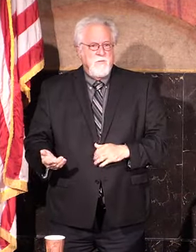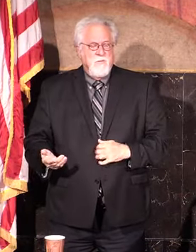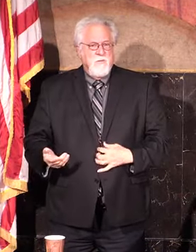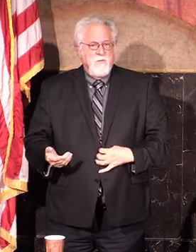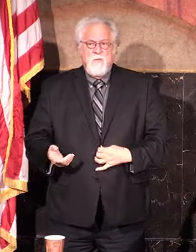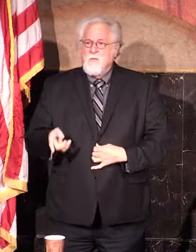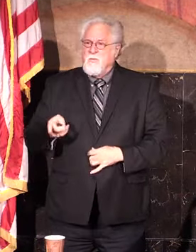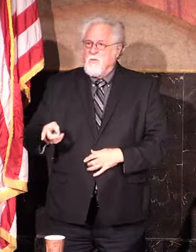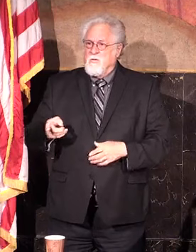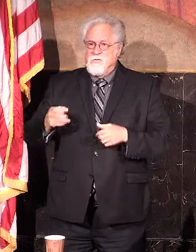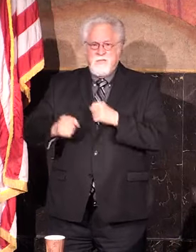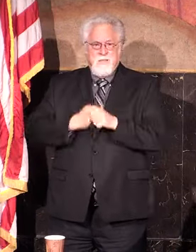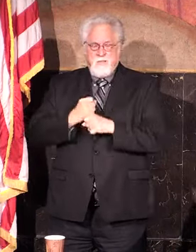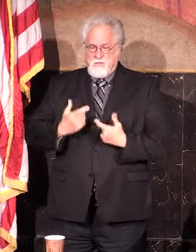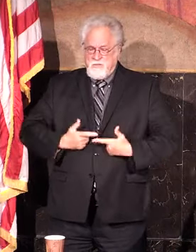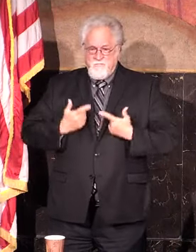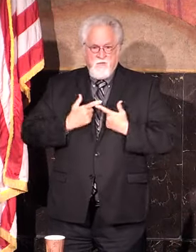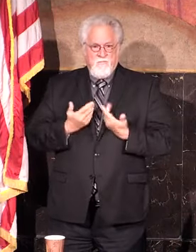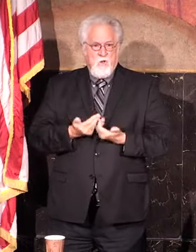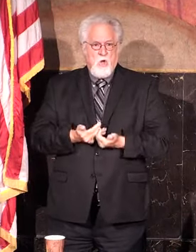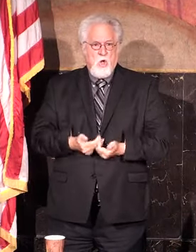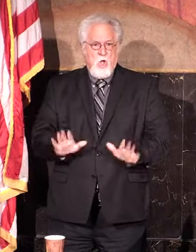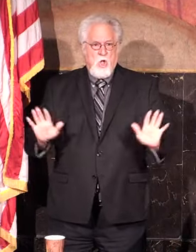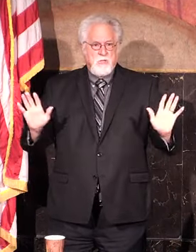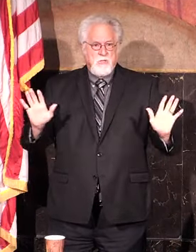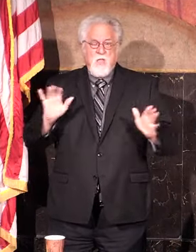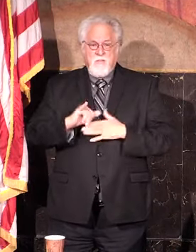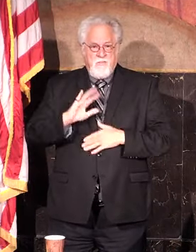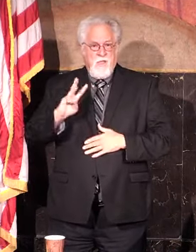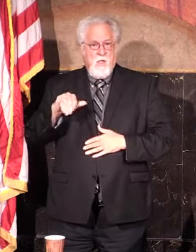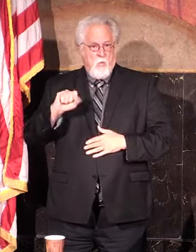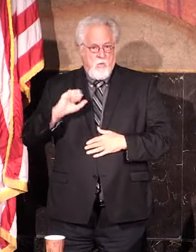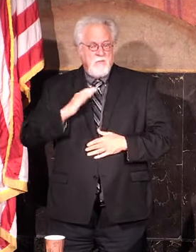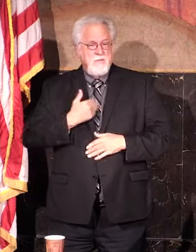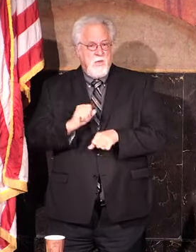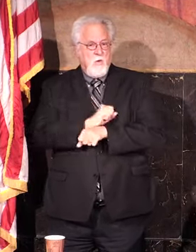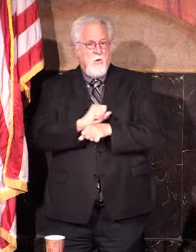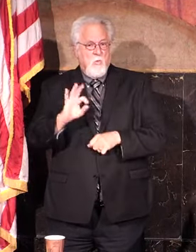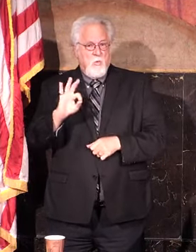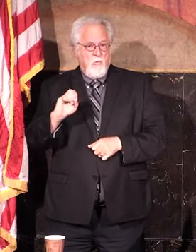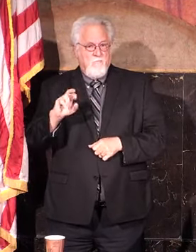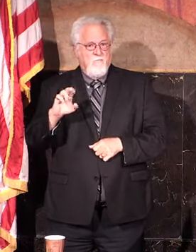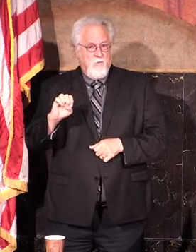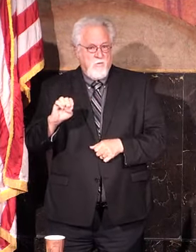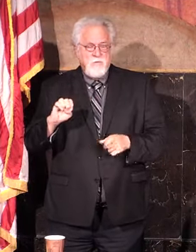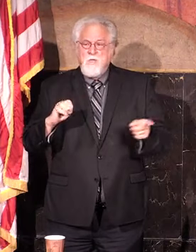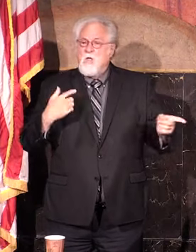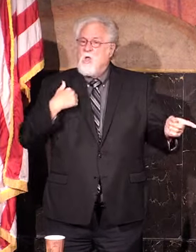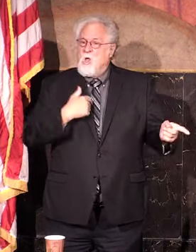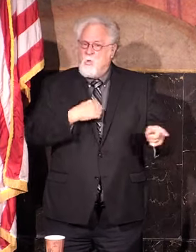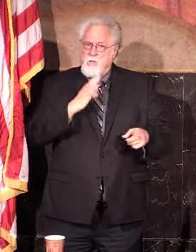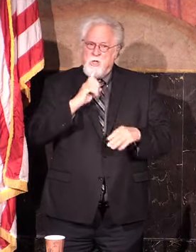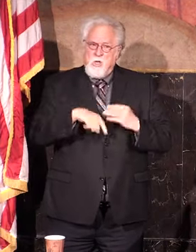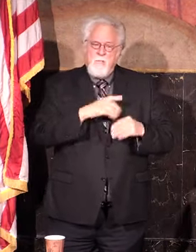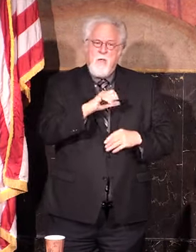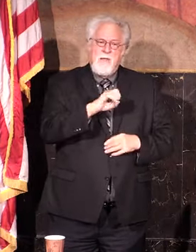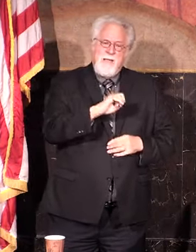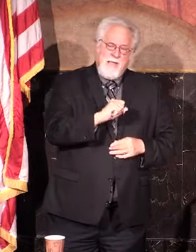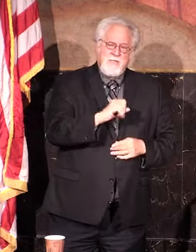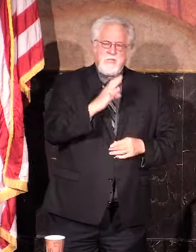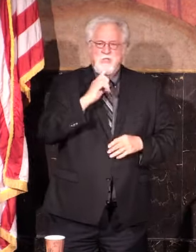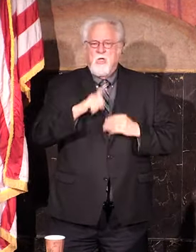Those are years of life lost too soon. That was our workforce. Also, I know we talk a lot about the cases, we talk a lot